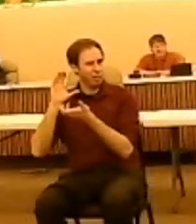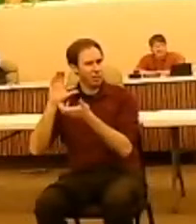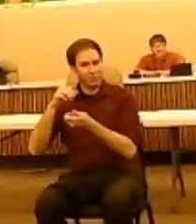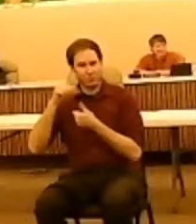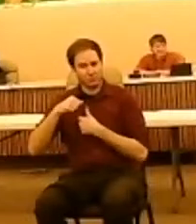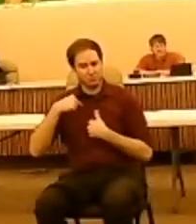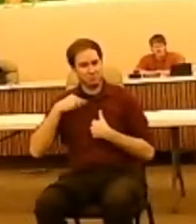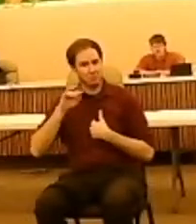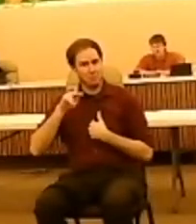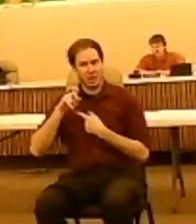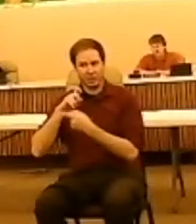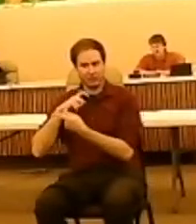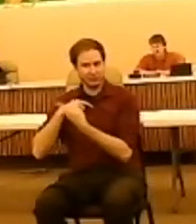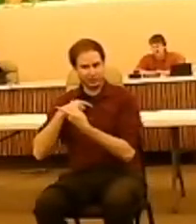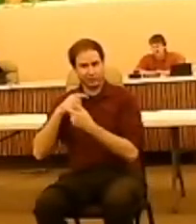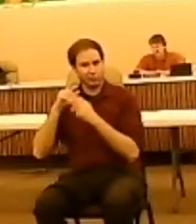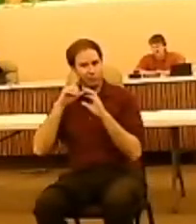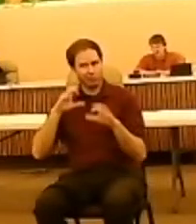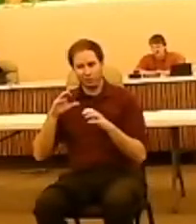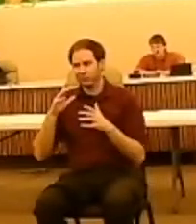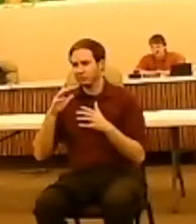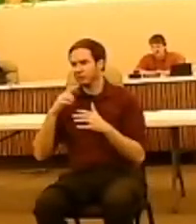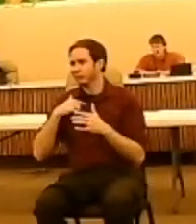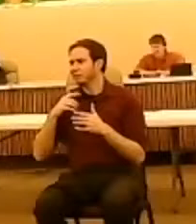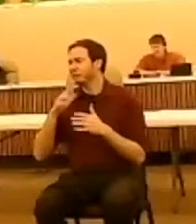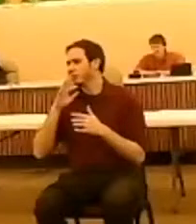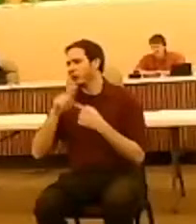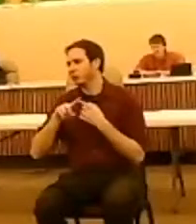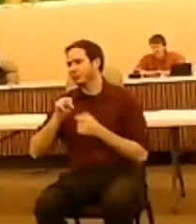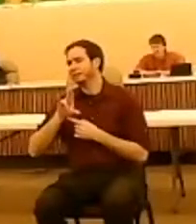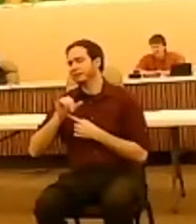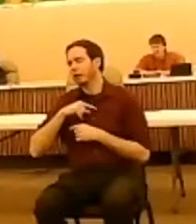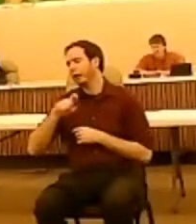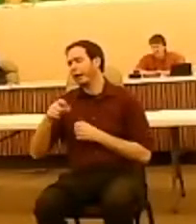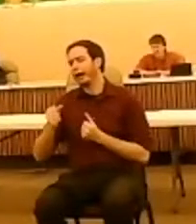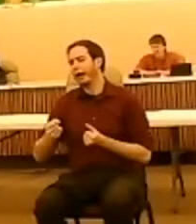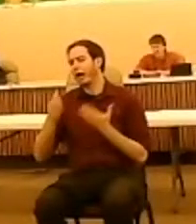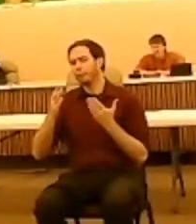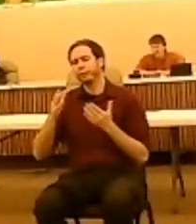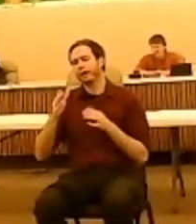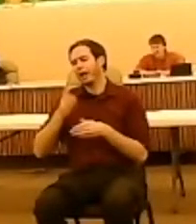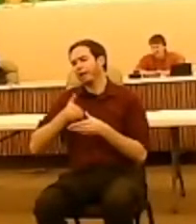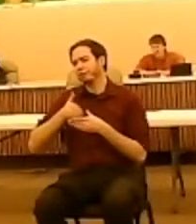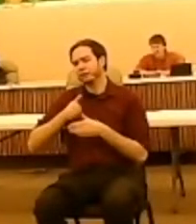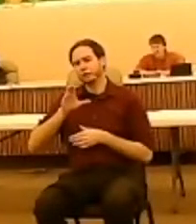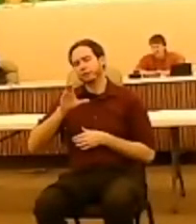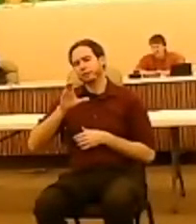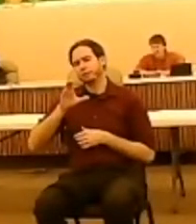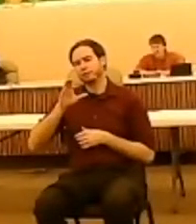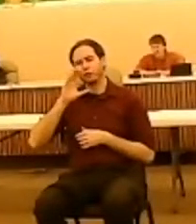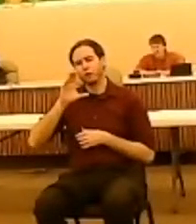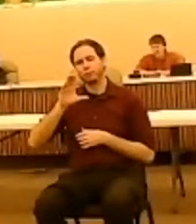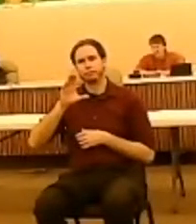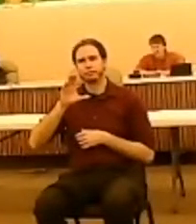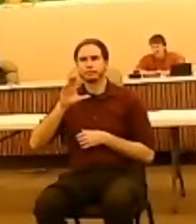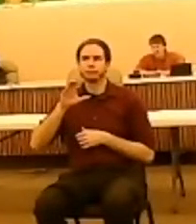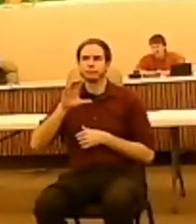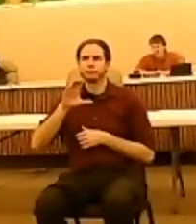night were sitting here, and I'm like talking to Siri, what's the average cubic yards of dirt in a commercial dump